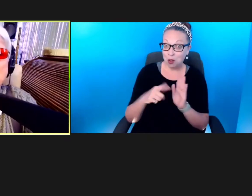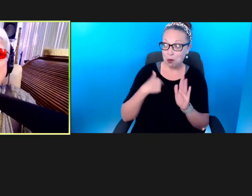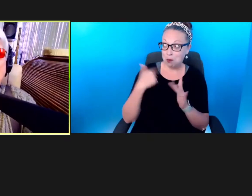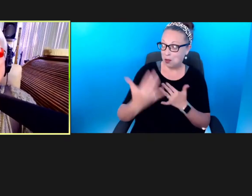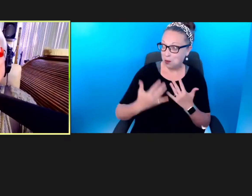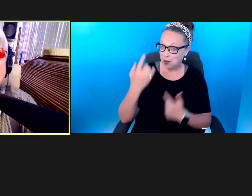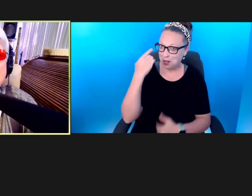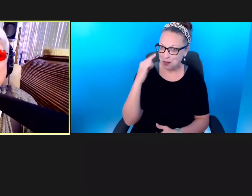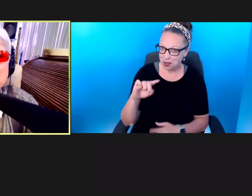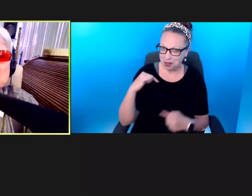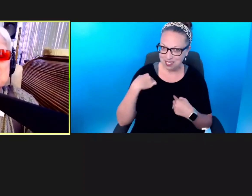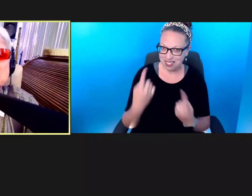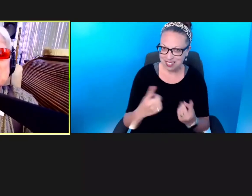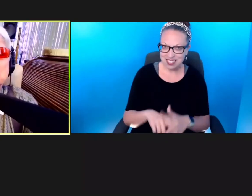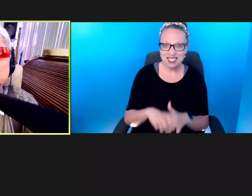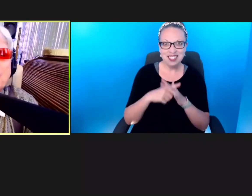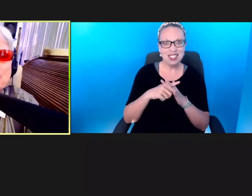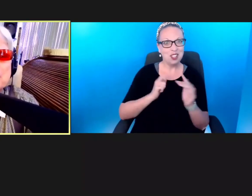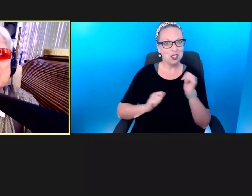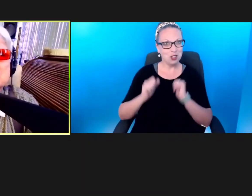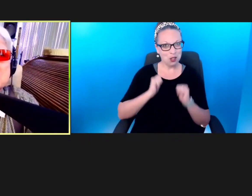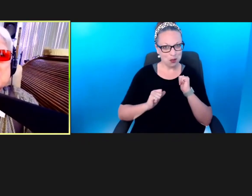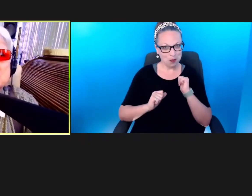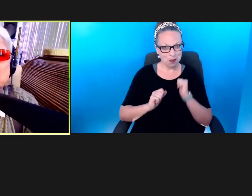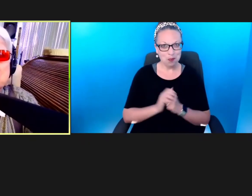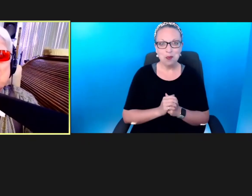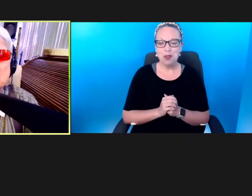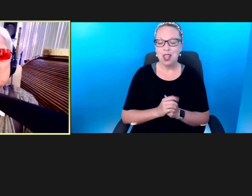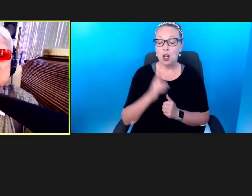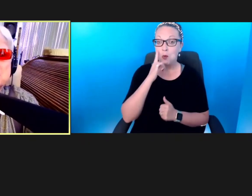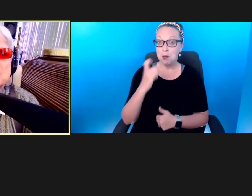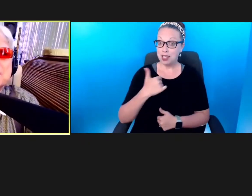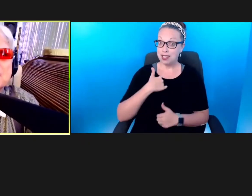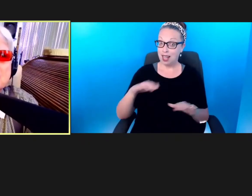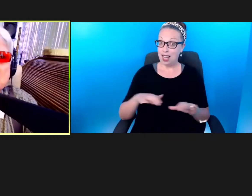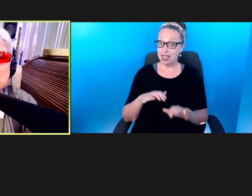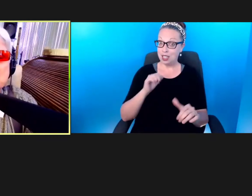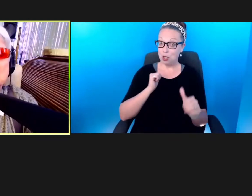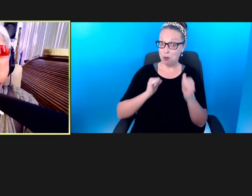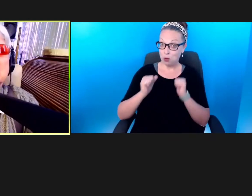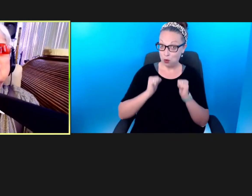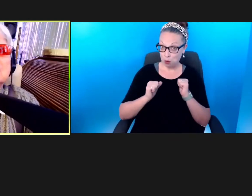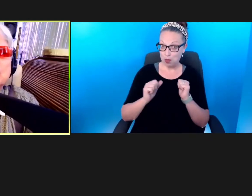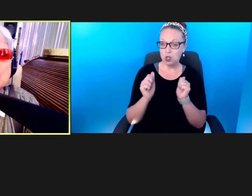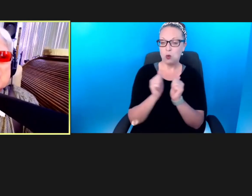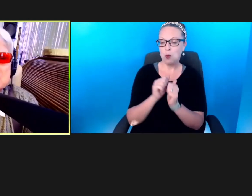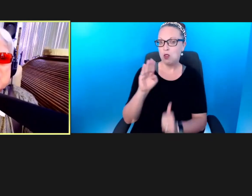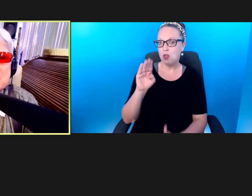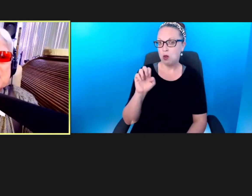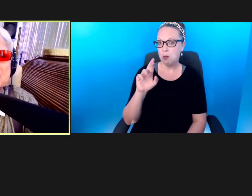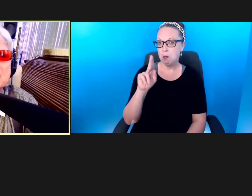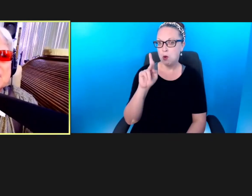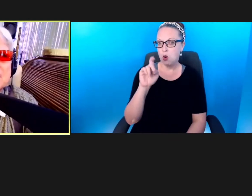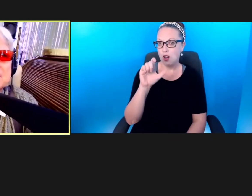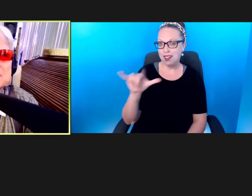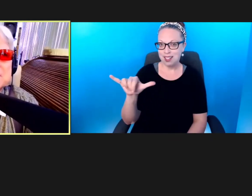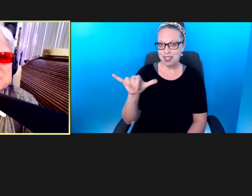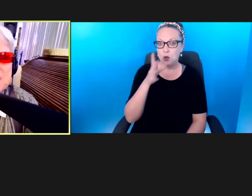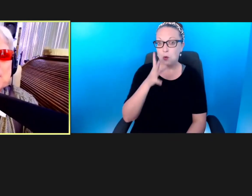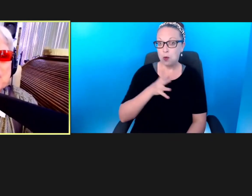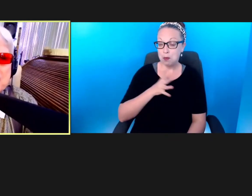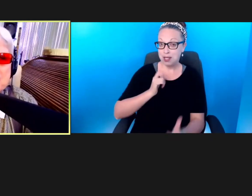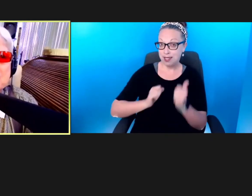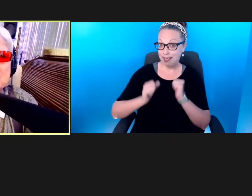show began, and it was only because I did a performance with the Berkeley Women's Theater